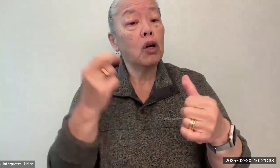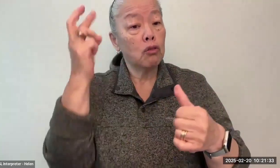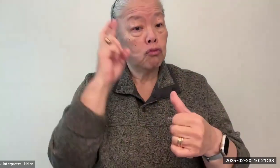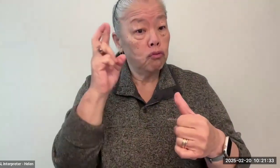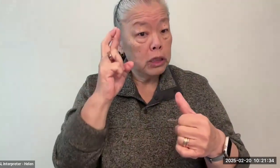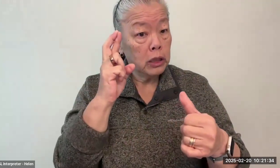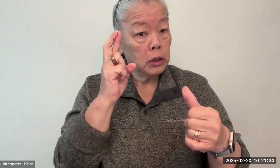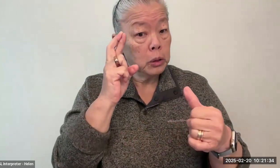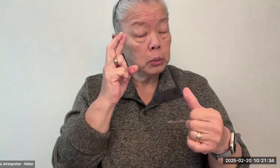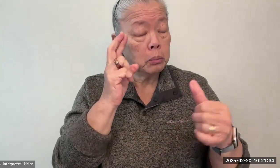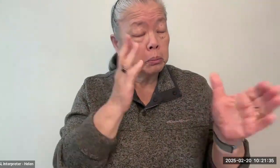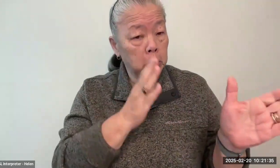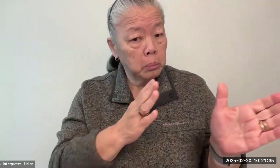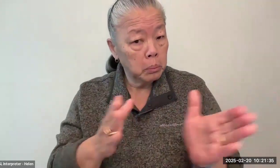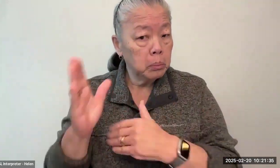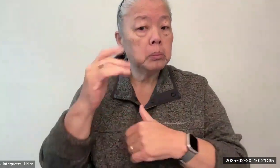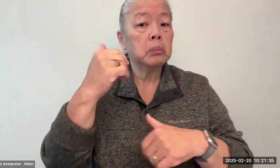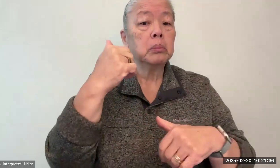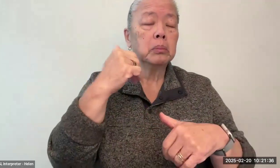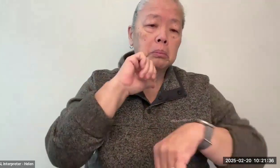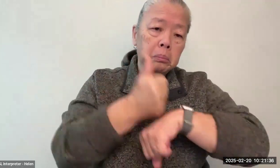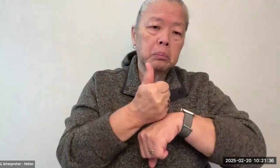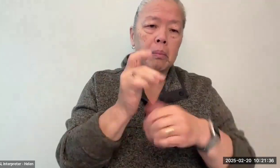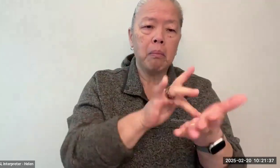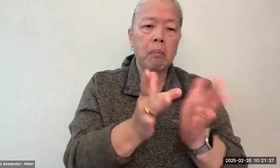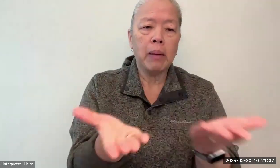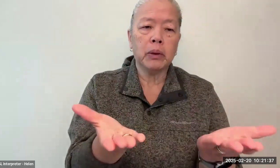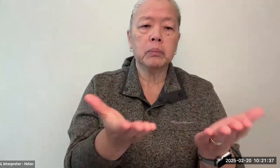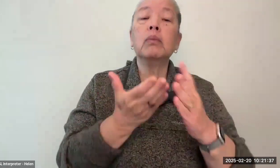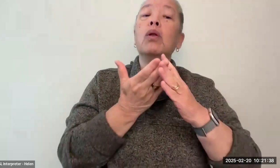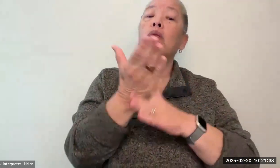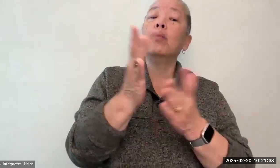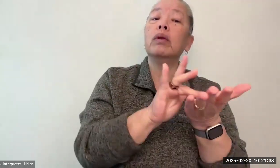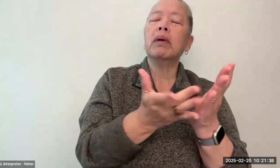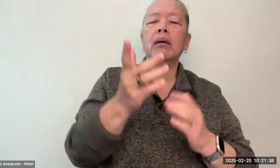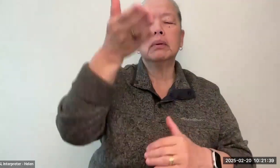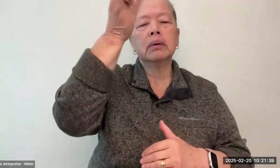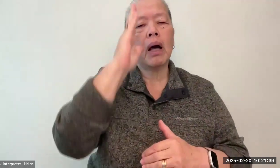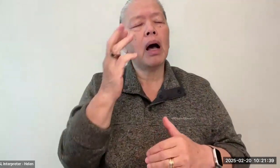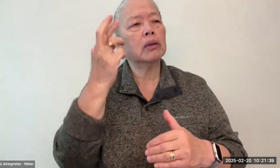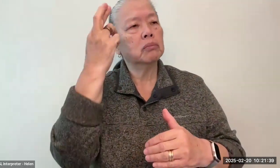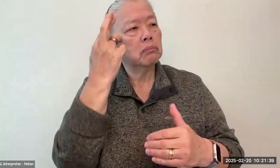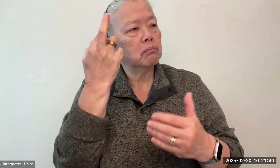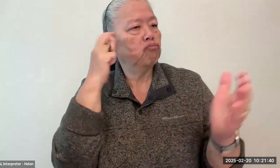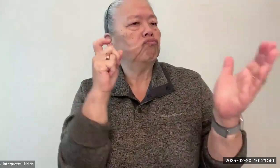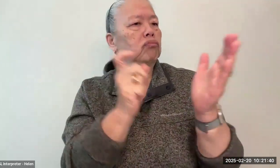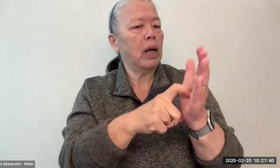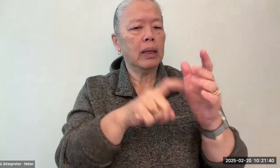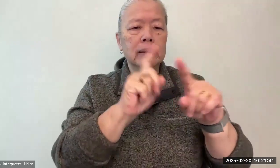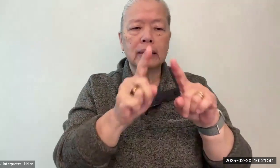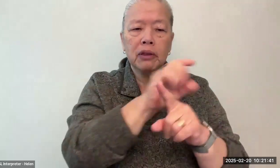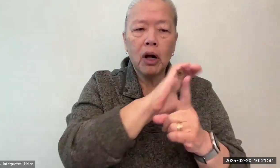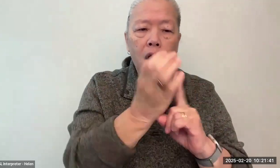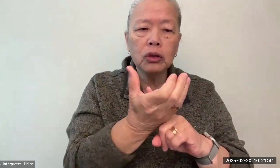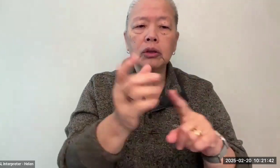biblical foundation. Throughout the Bible, God has recognized the diversity of cultures and nations, included